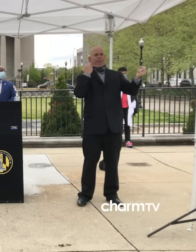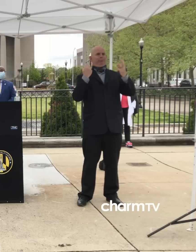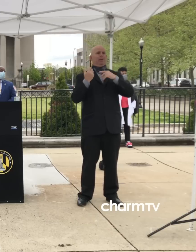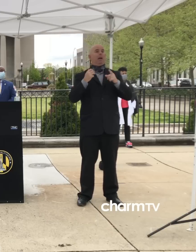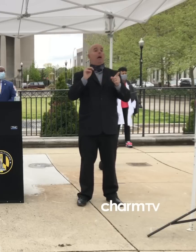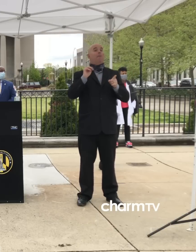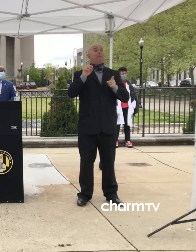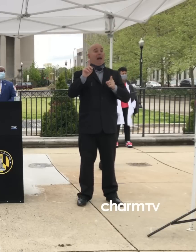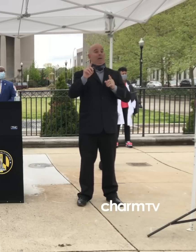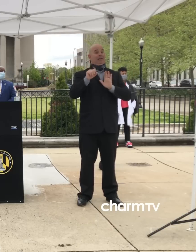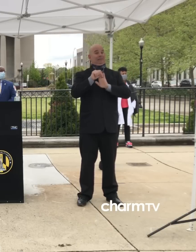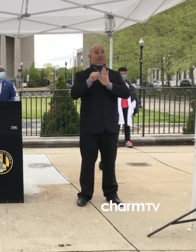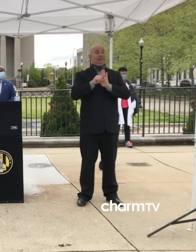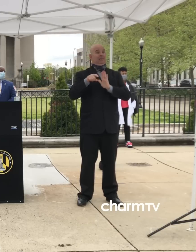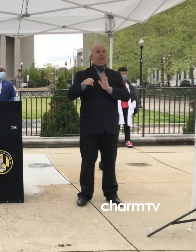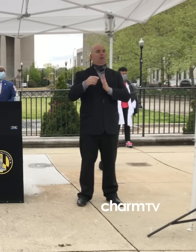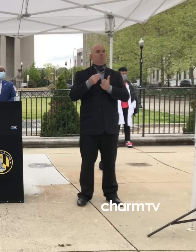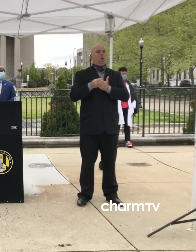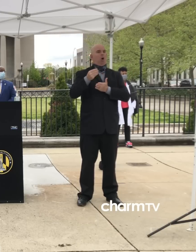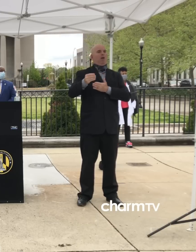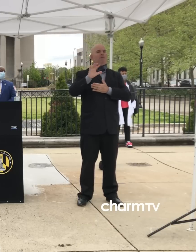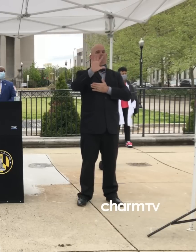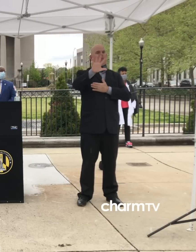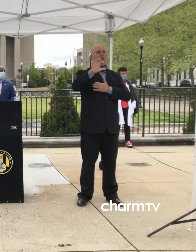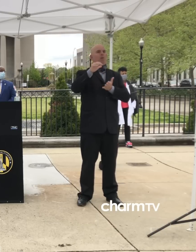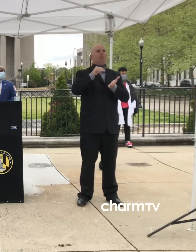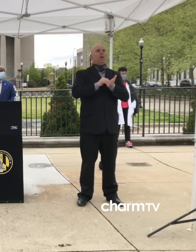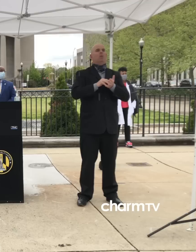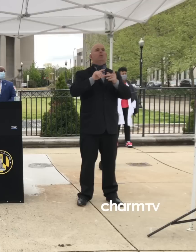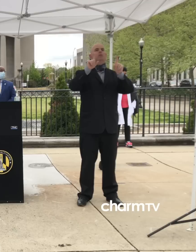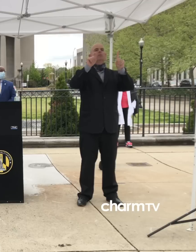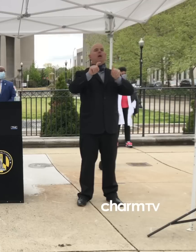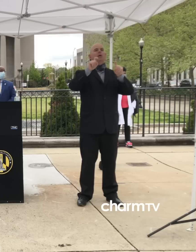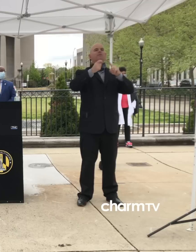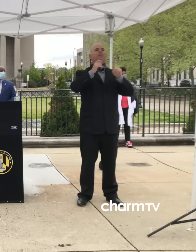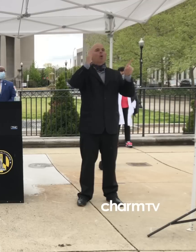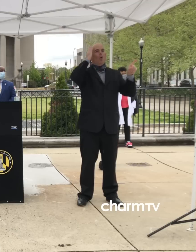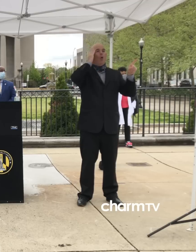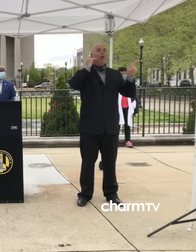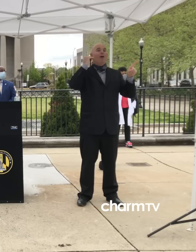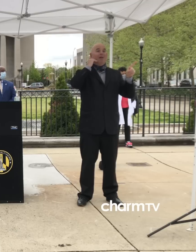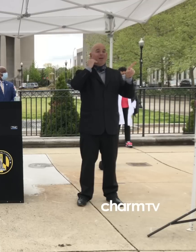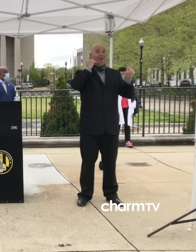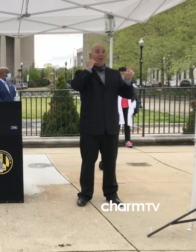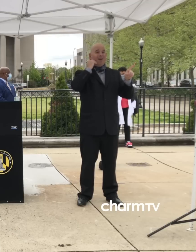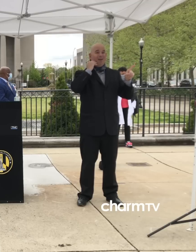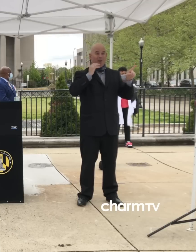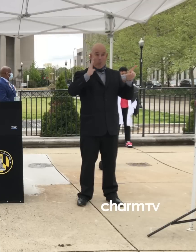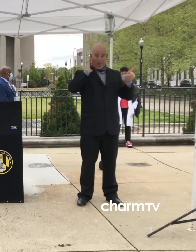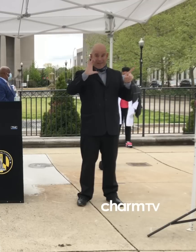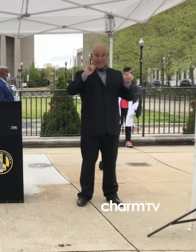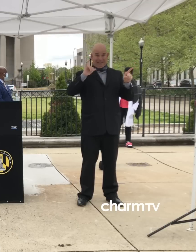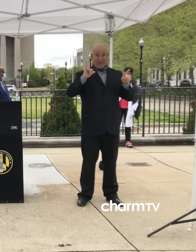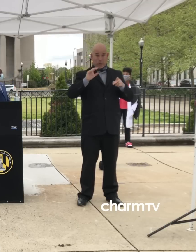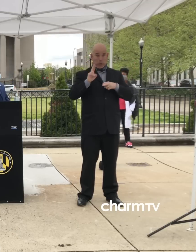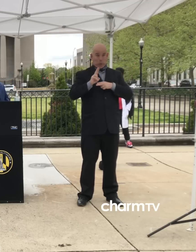500,000 tests. Does the city expect to get, how much of that does the city expect to